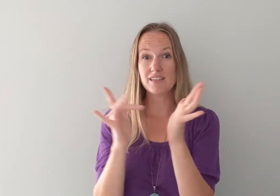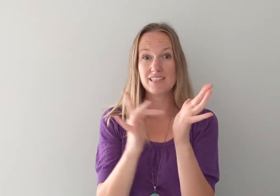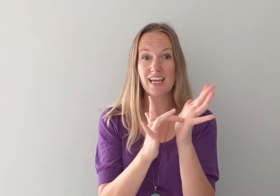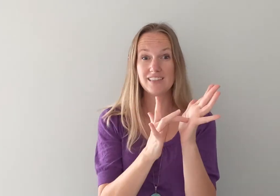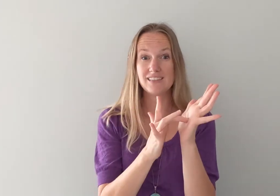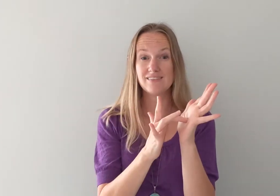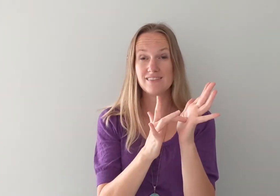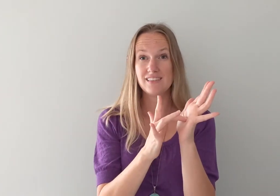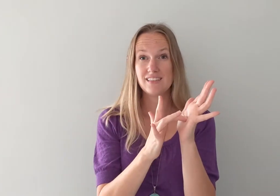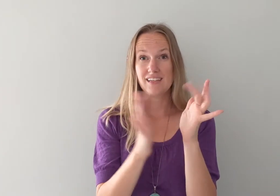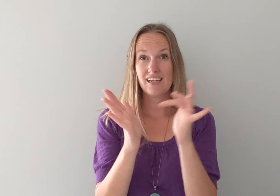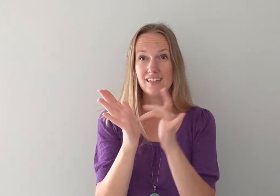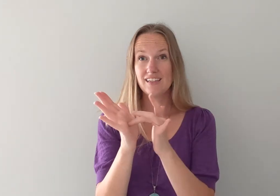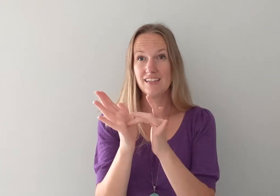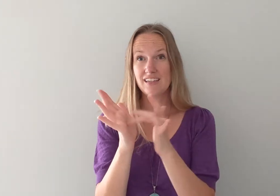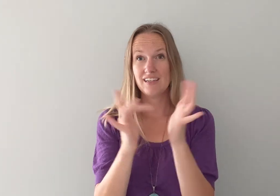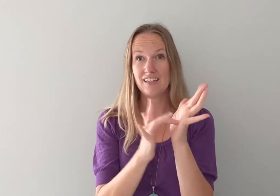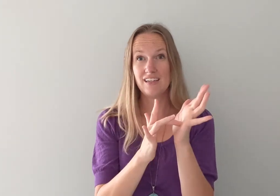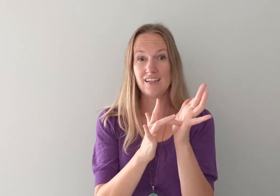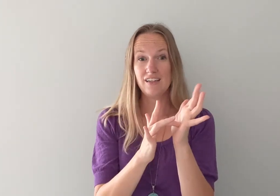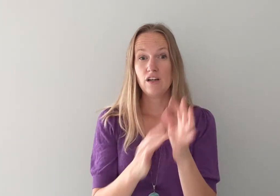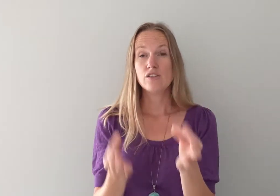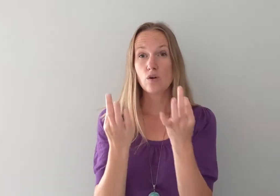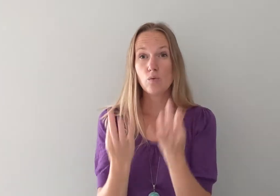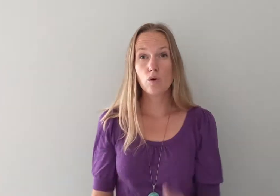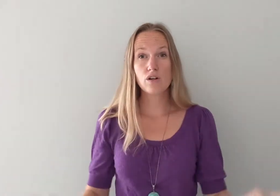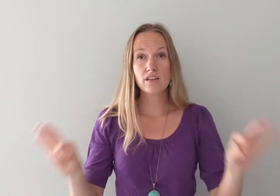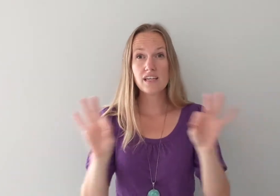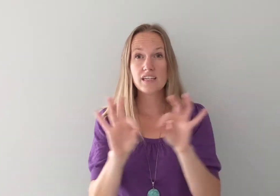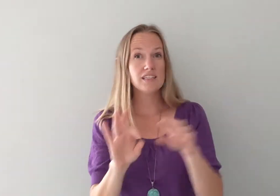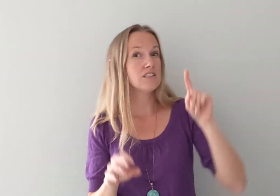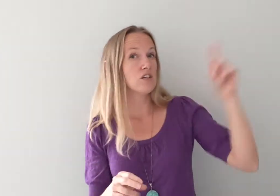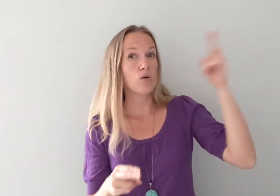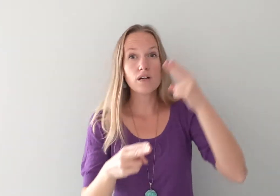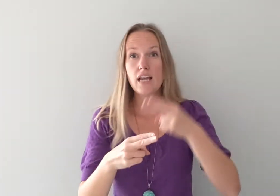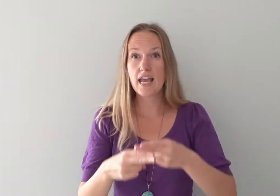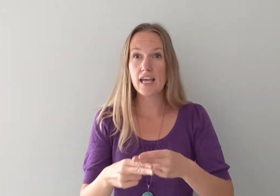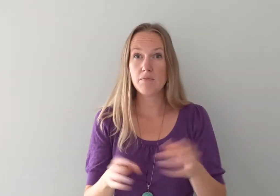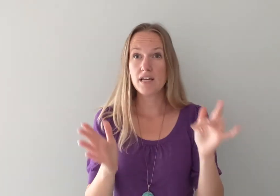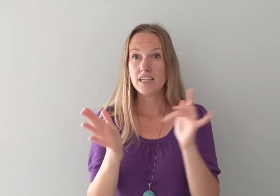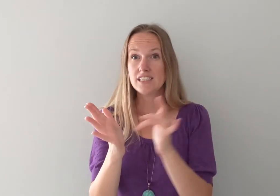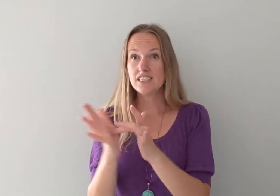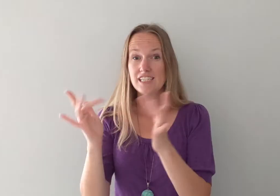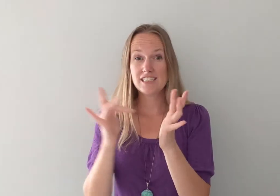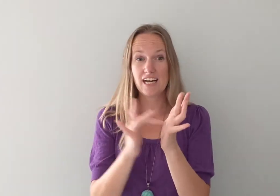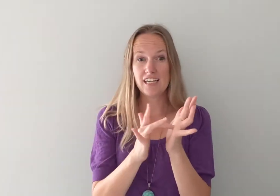nail-pierced hands. Okay? So worthy is your name,